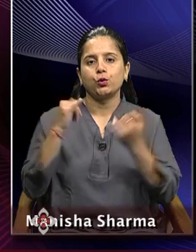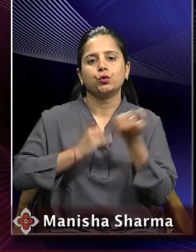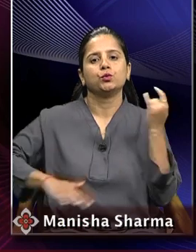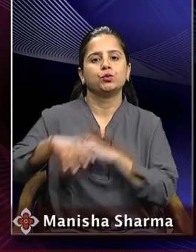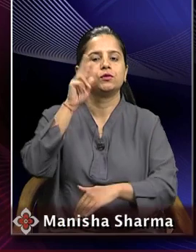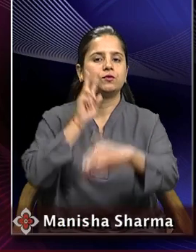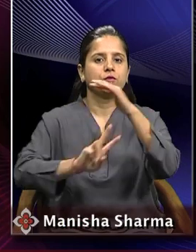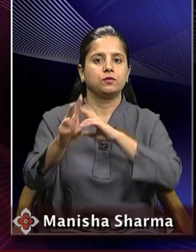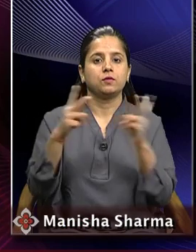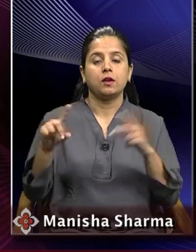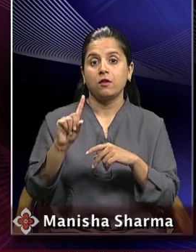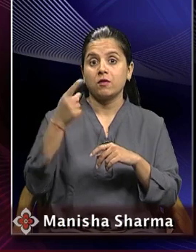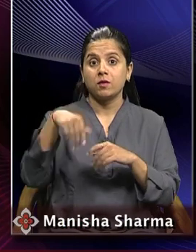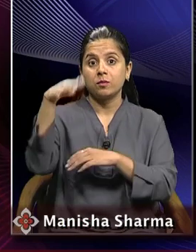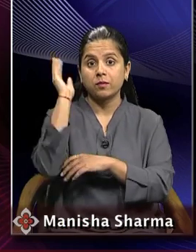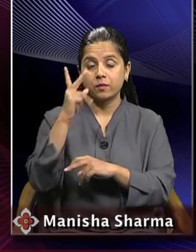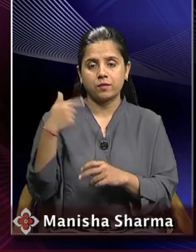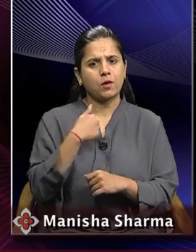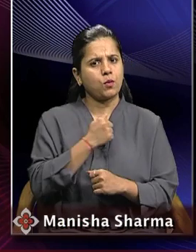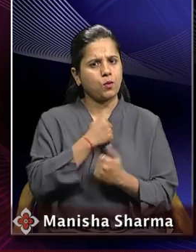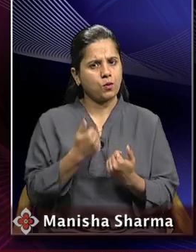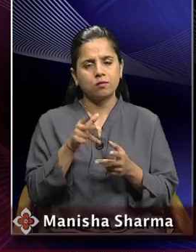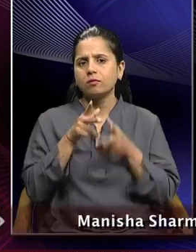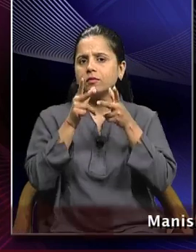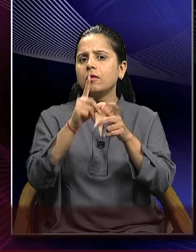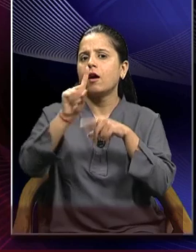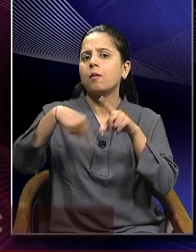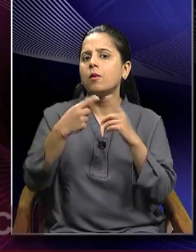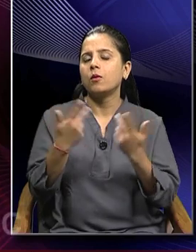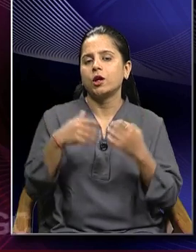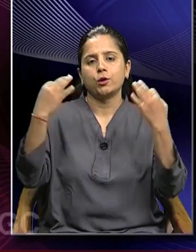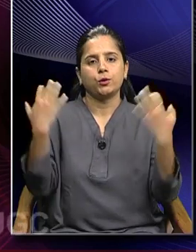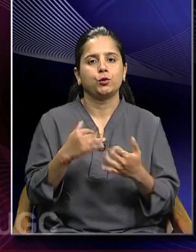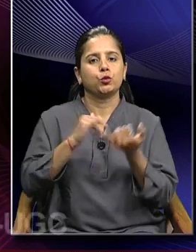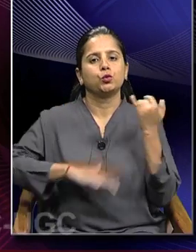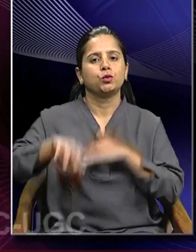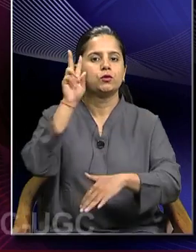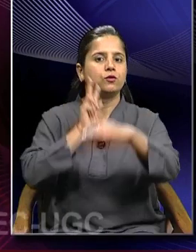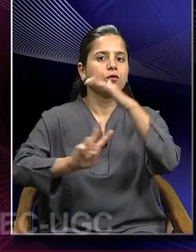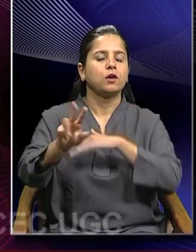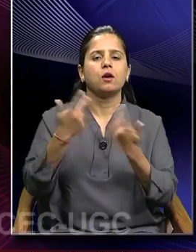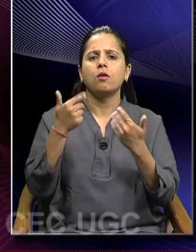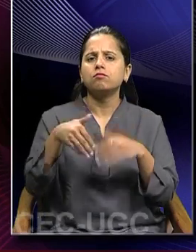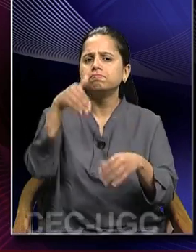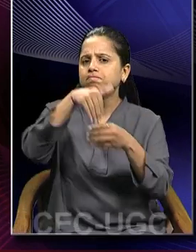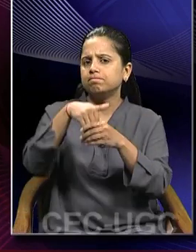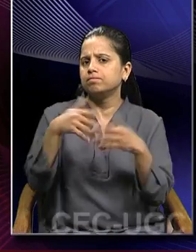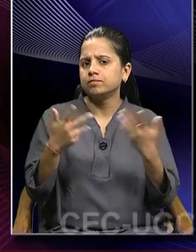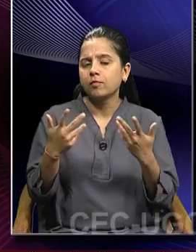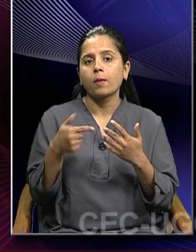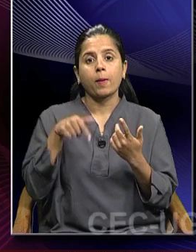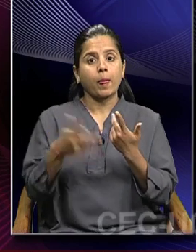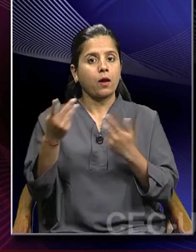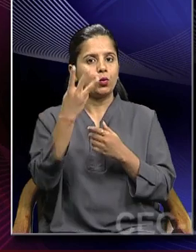vision. In the first very lecture of mine, I told you about the new social vision, what is there into it and what are